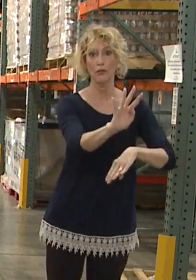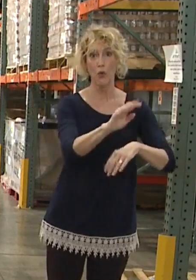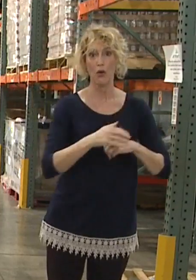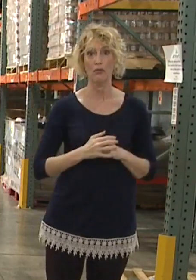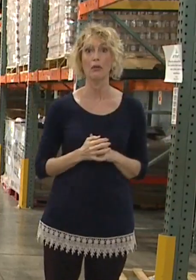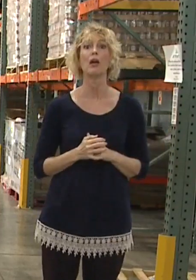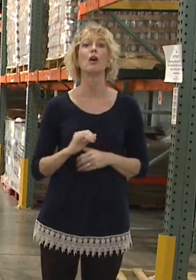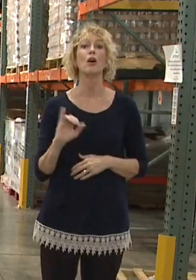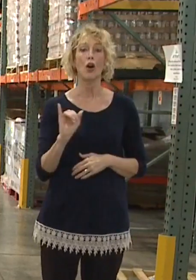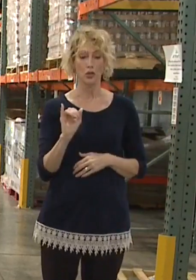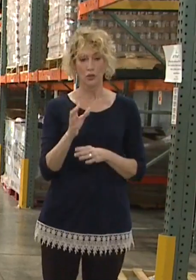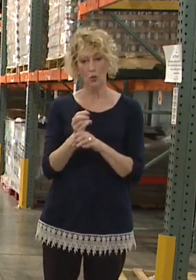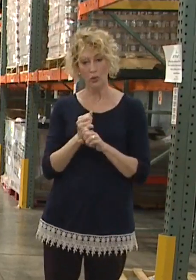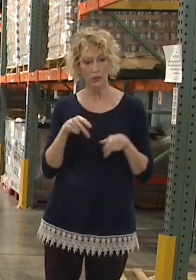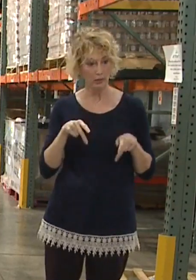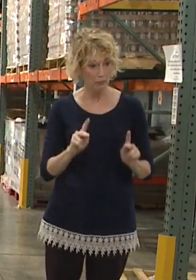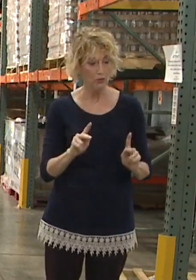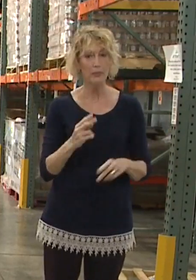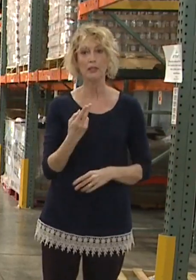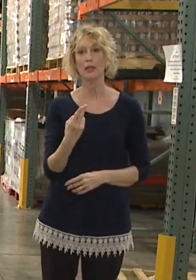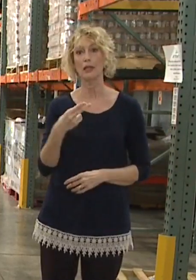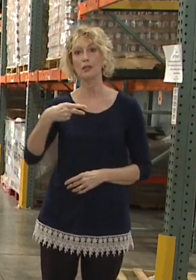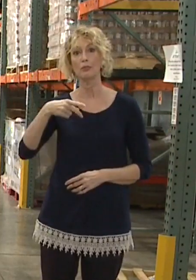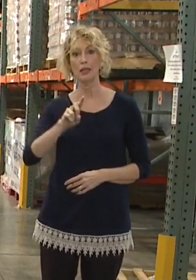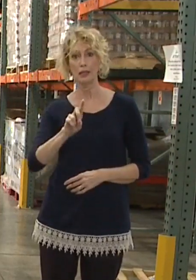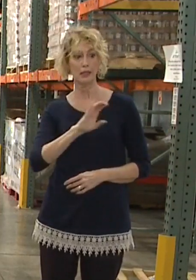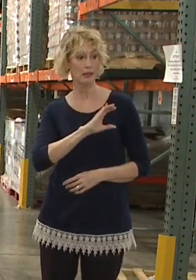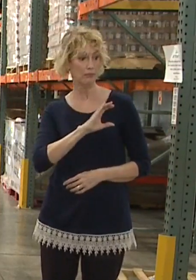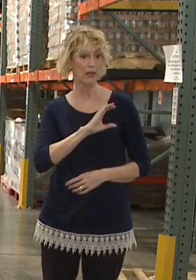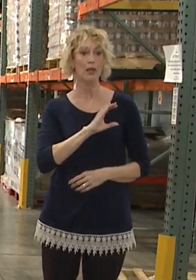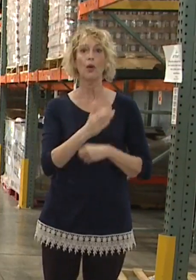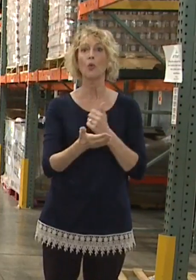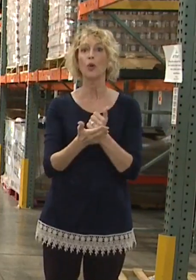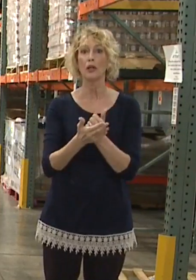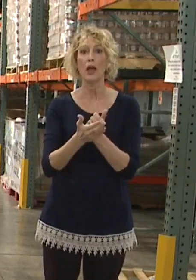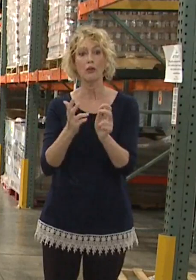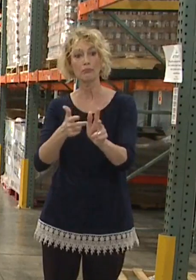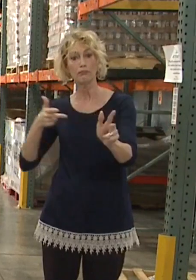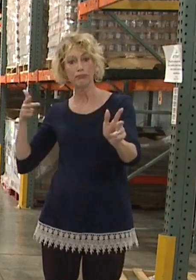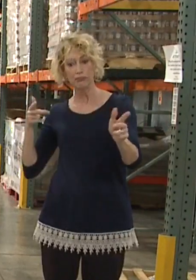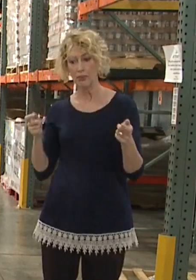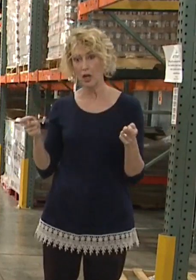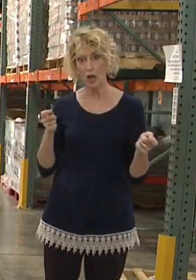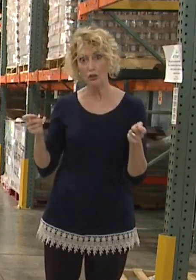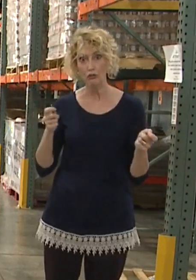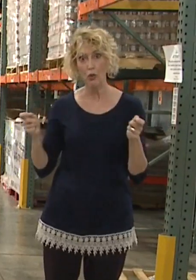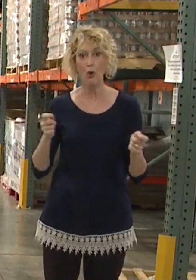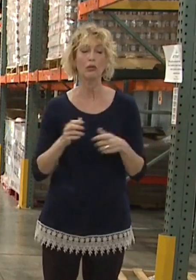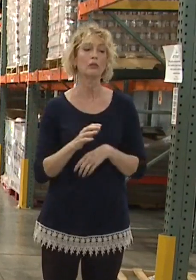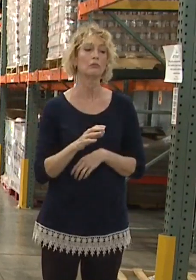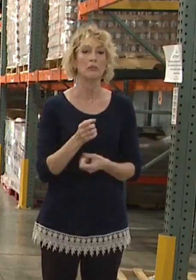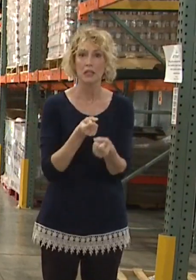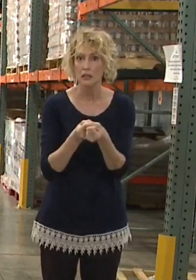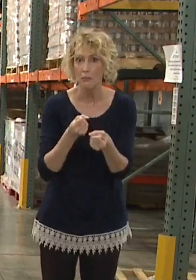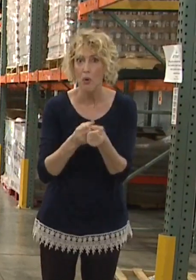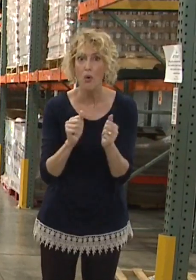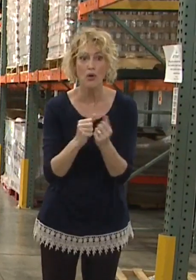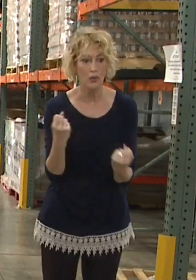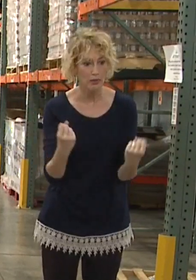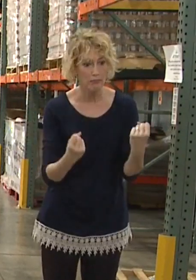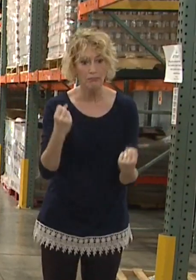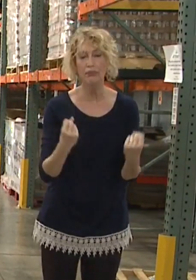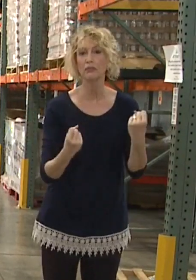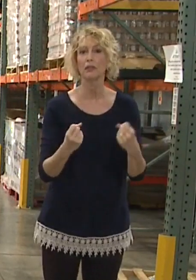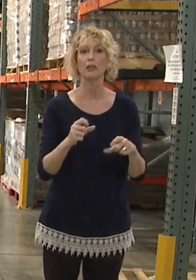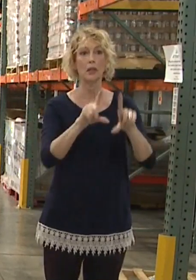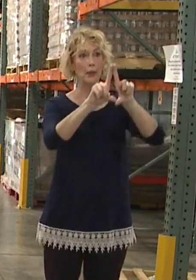the venues, will get permits. HPD will be there to provide traffic control. There will be additional traffic support, like electronic